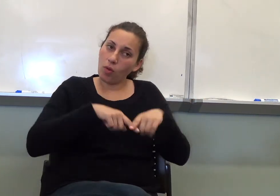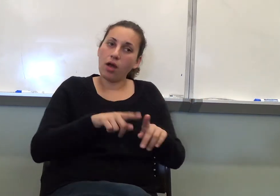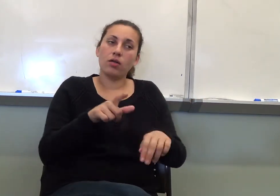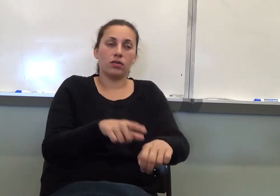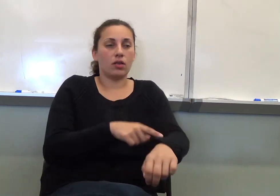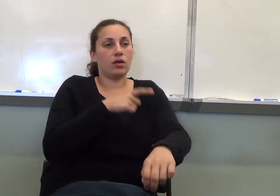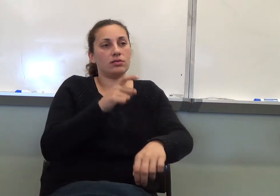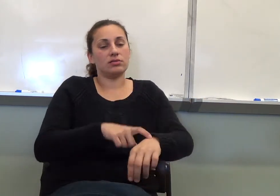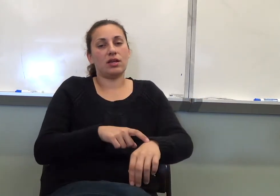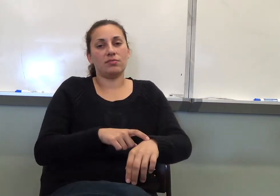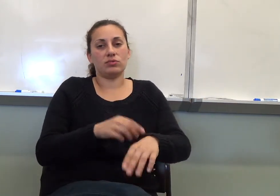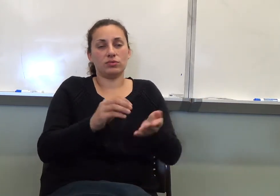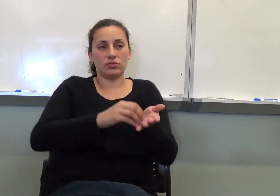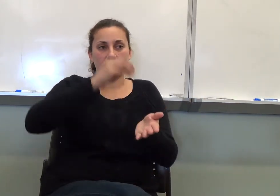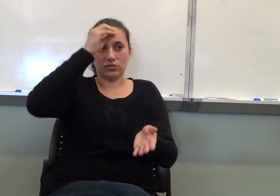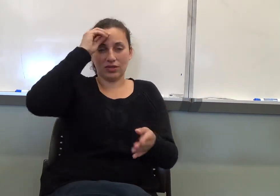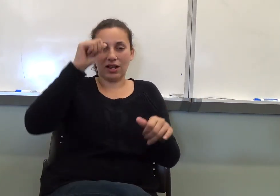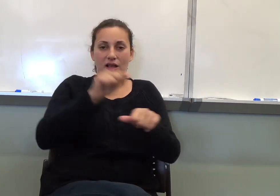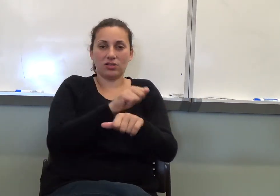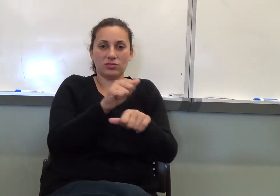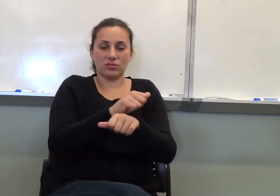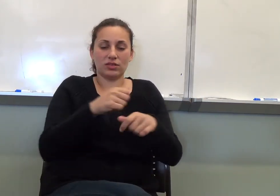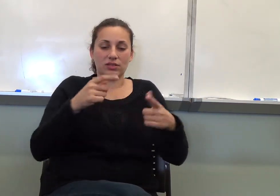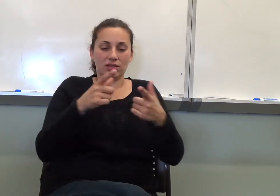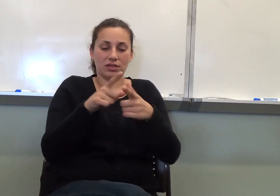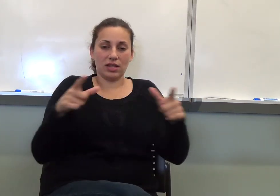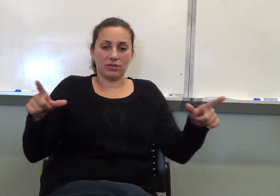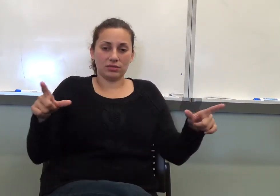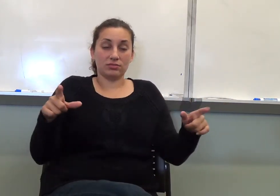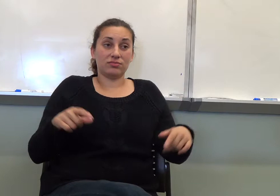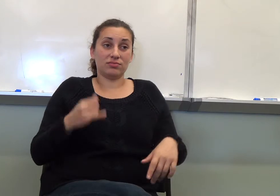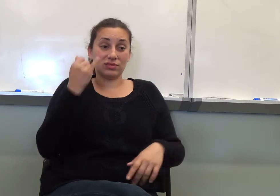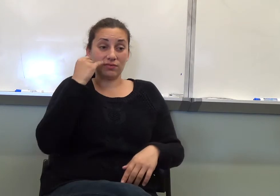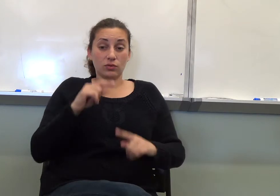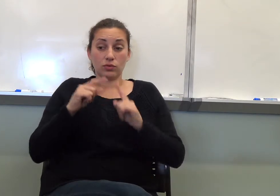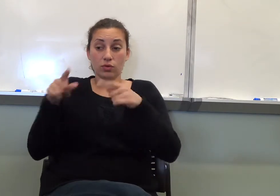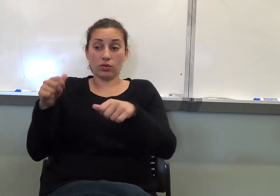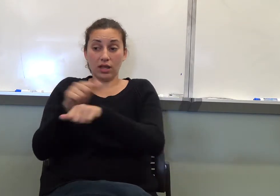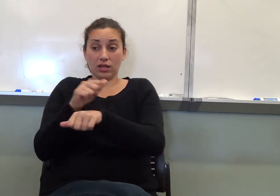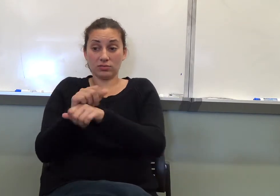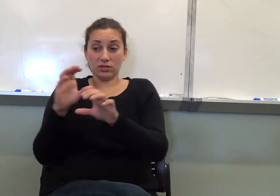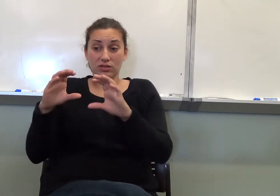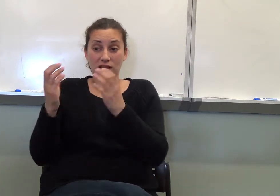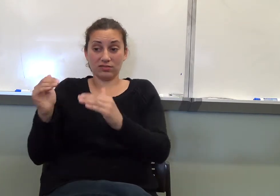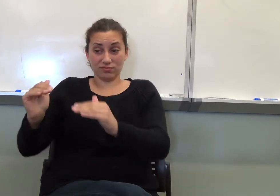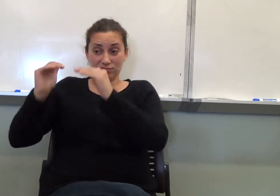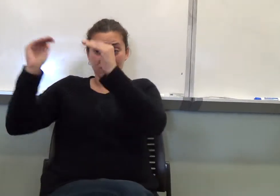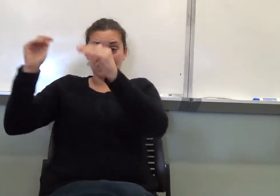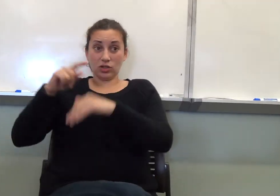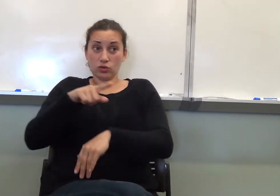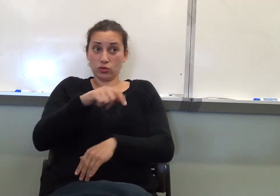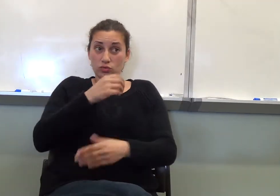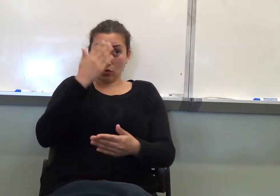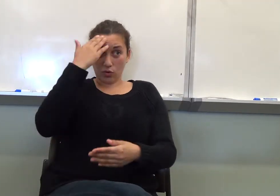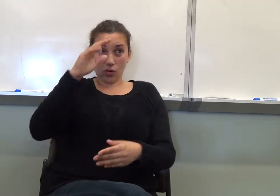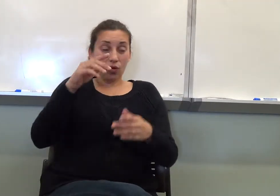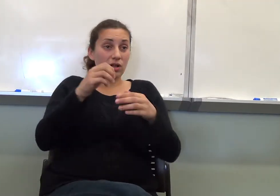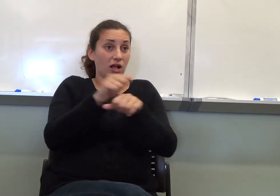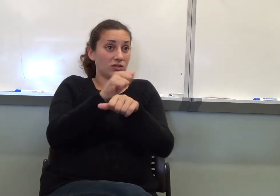have for your algebra course is going to be speaking algebra. And if you don't speak algebra, you'll miss, a third of the lecture because